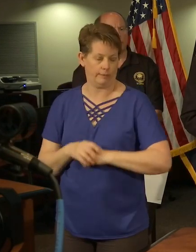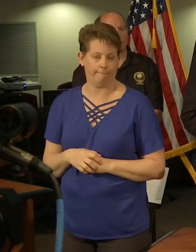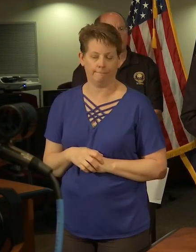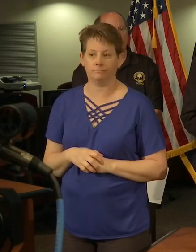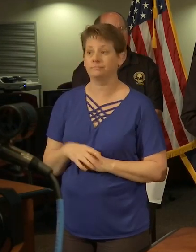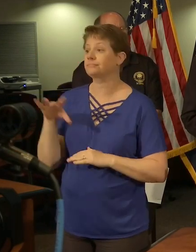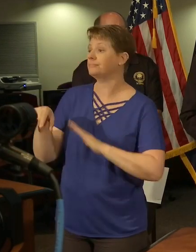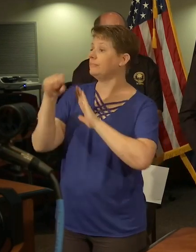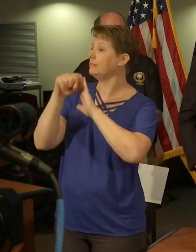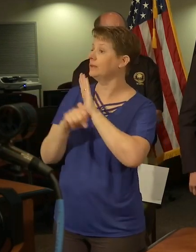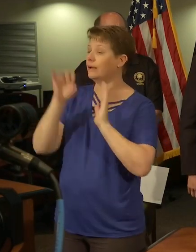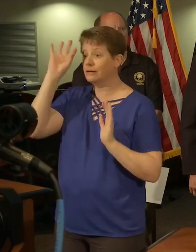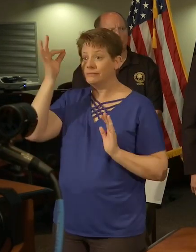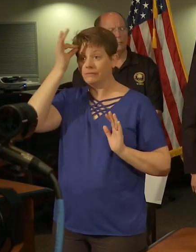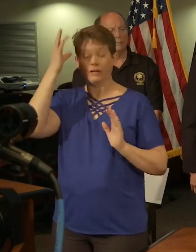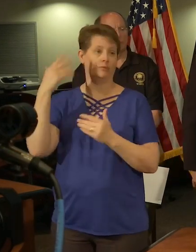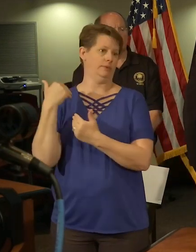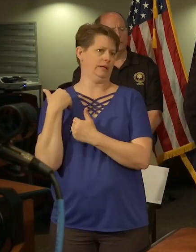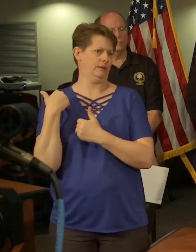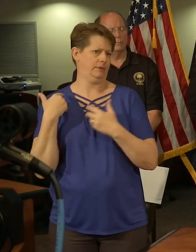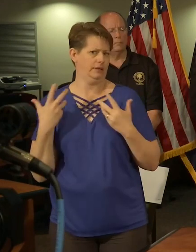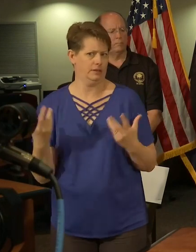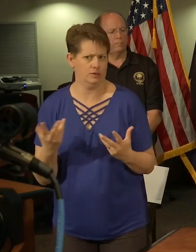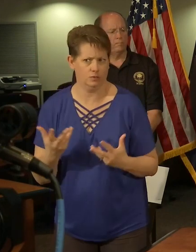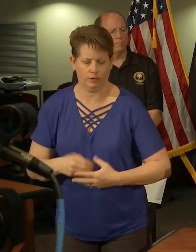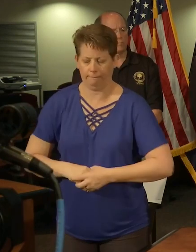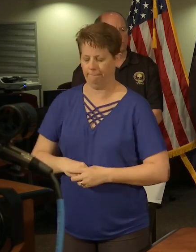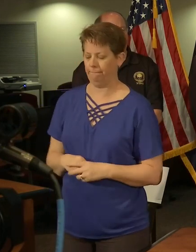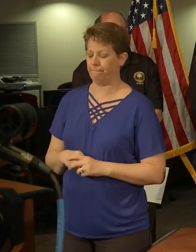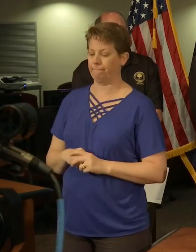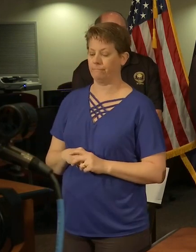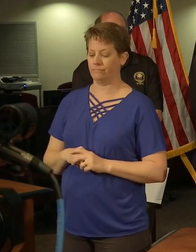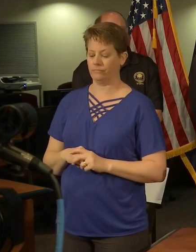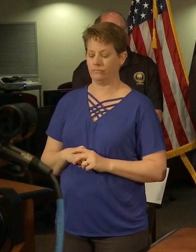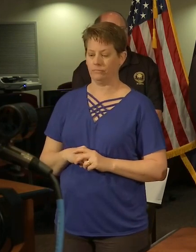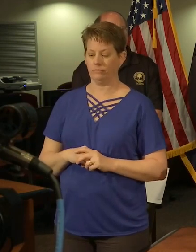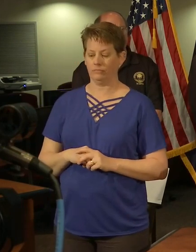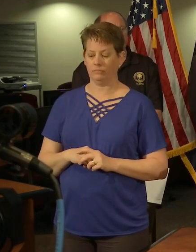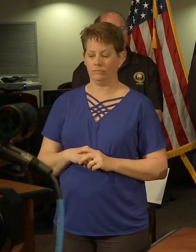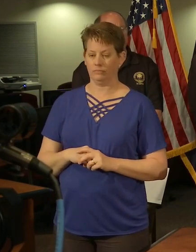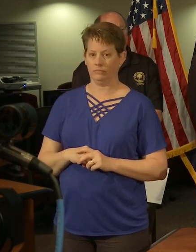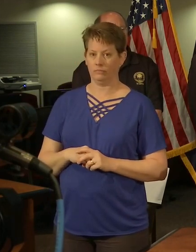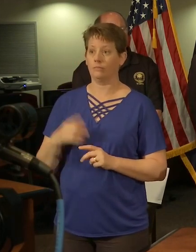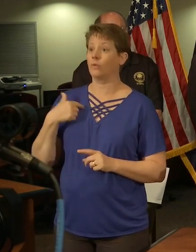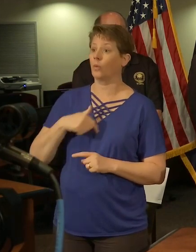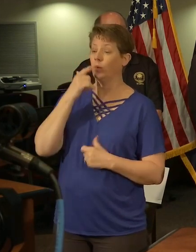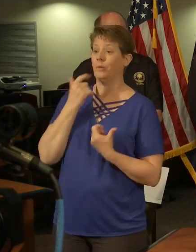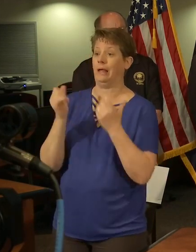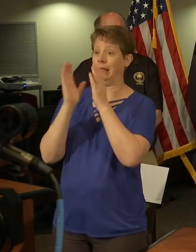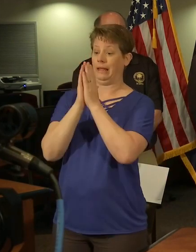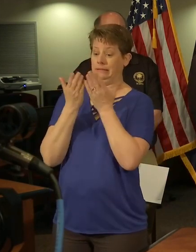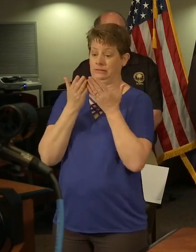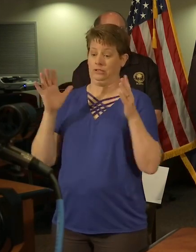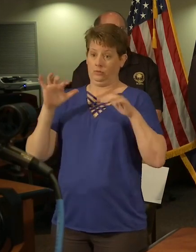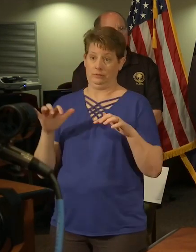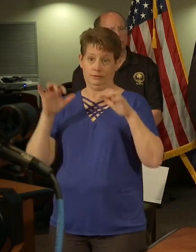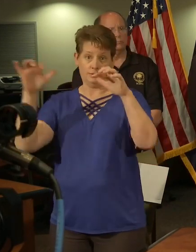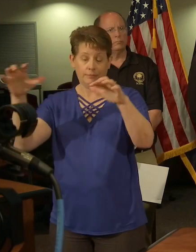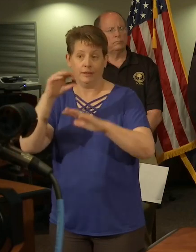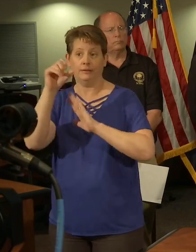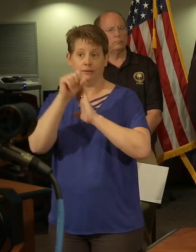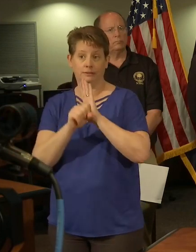Our state and federal accountability. We will seek authority from the General Assembly and the State Board